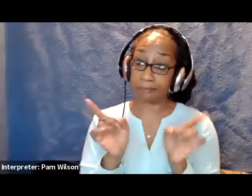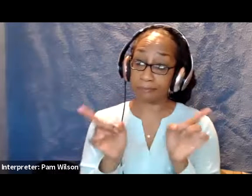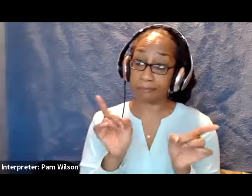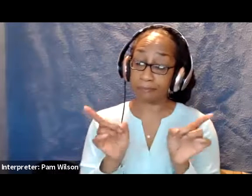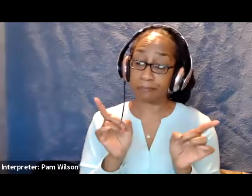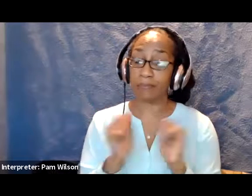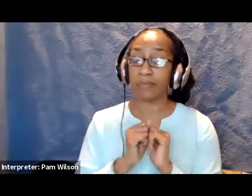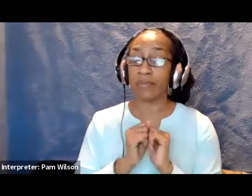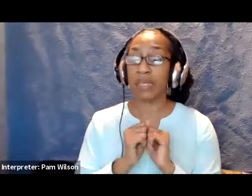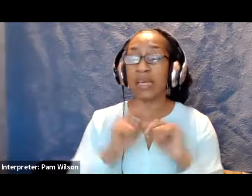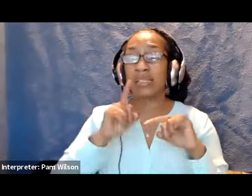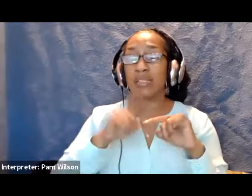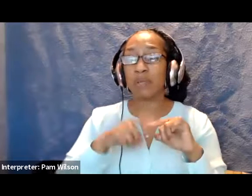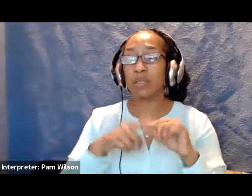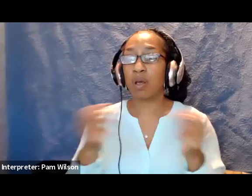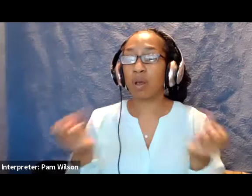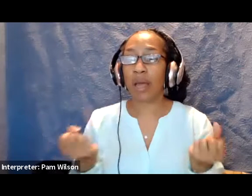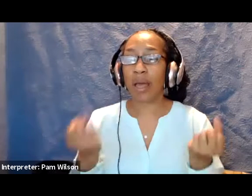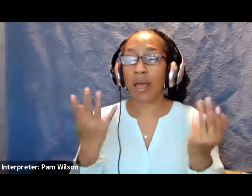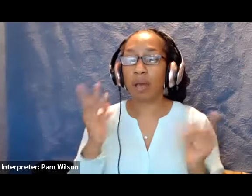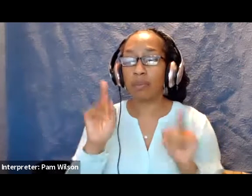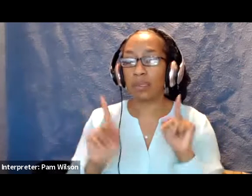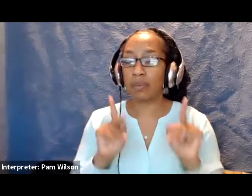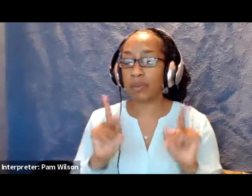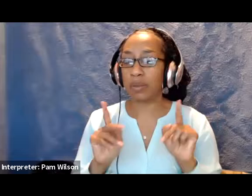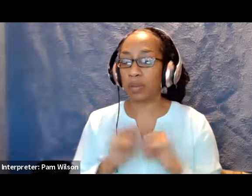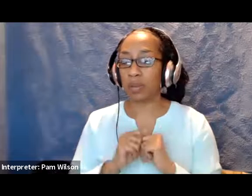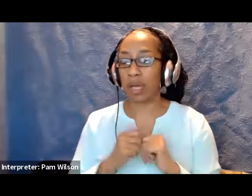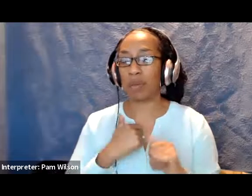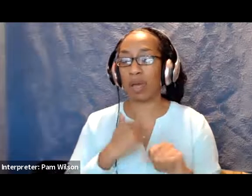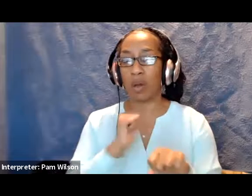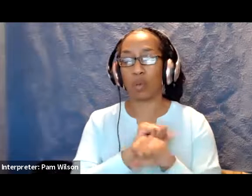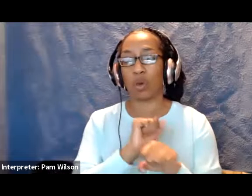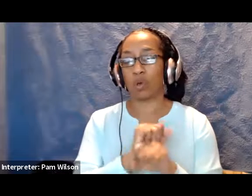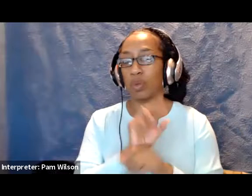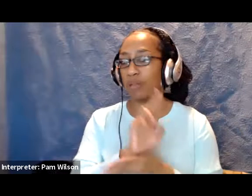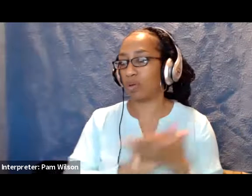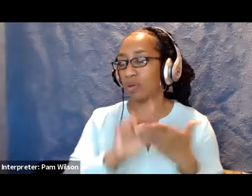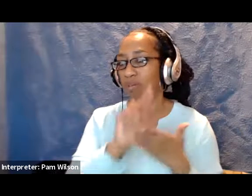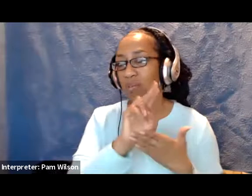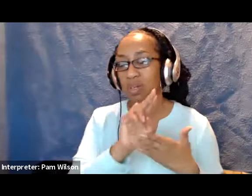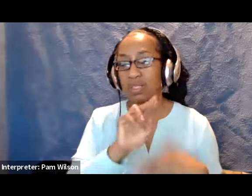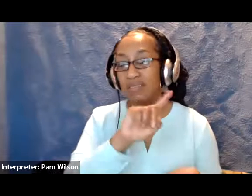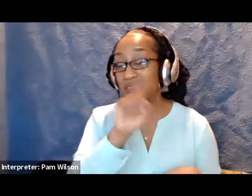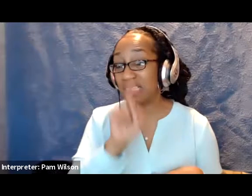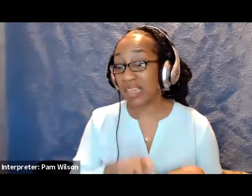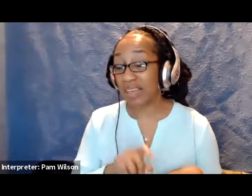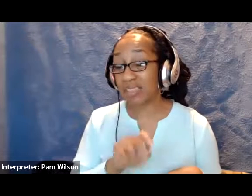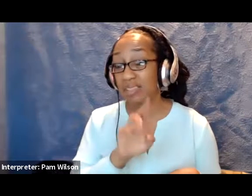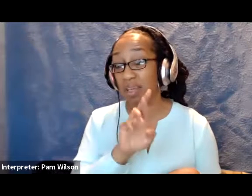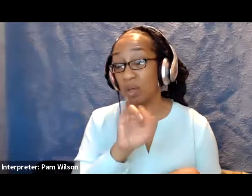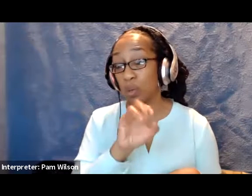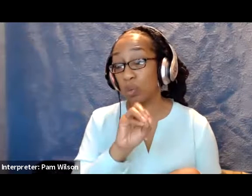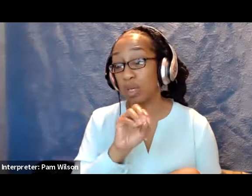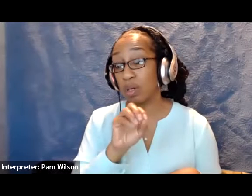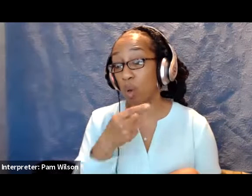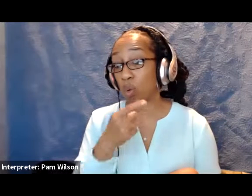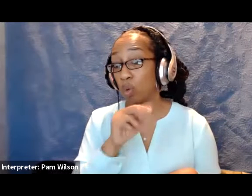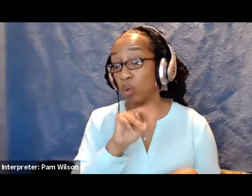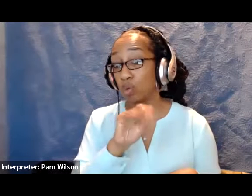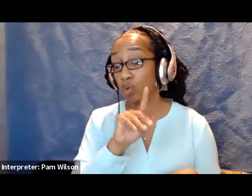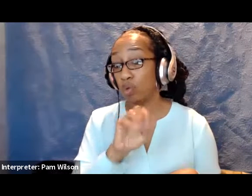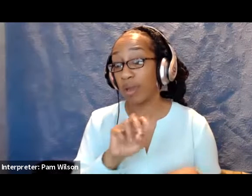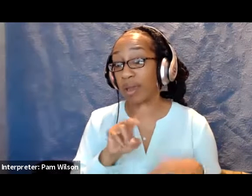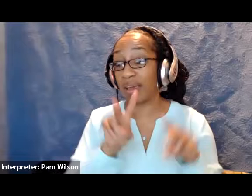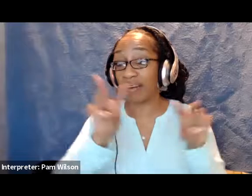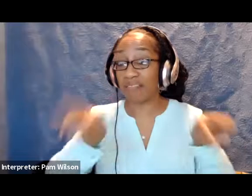Depending on the size of your organization, I work with the University of Texas, Rio Grande Valley. So again, I have access